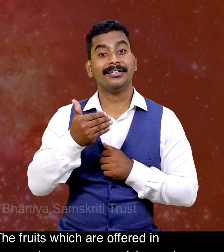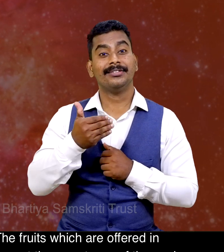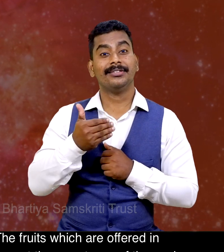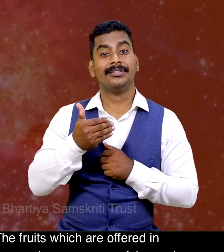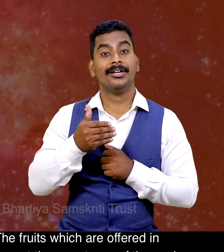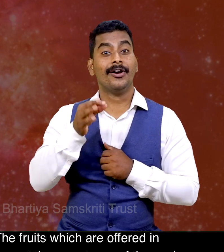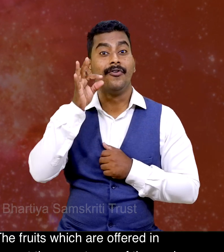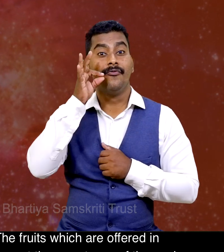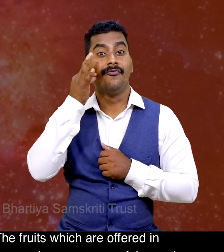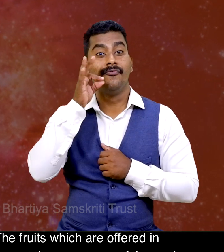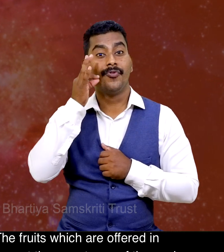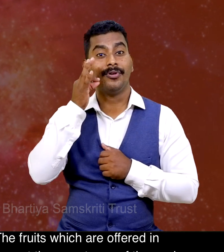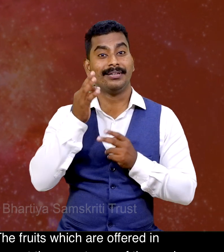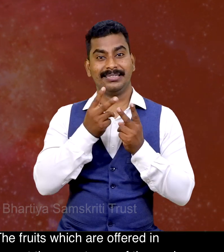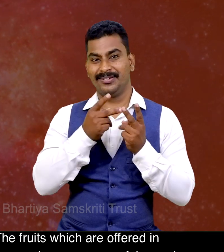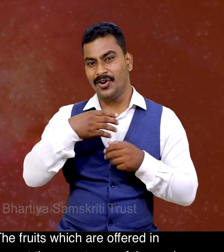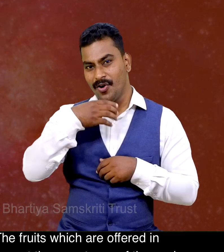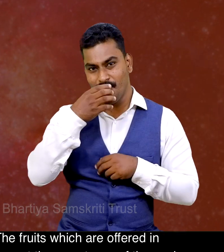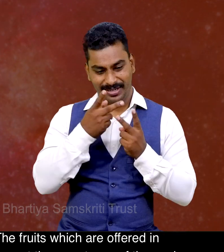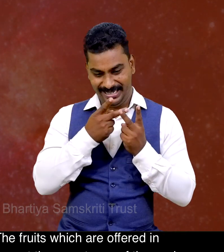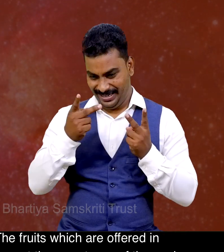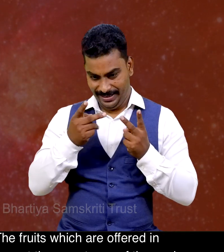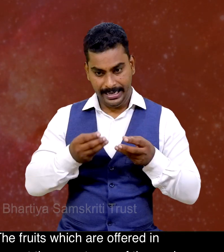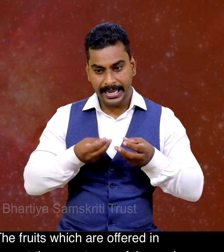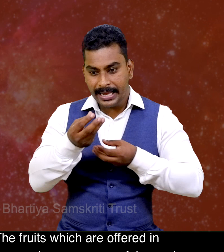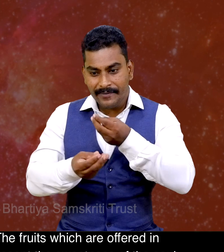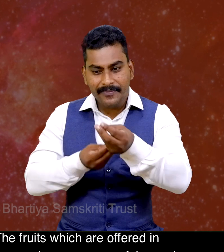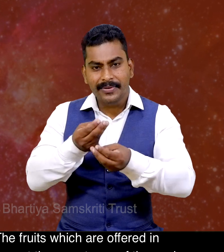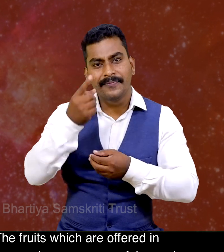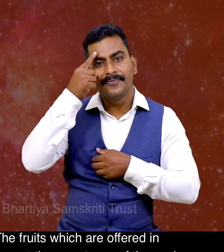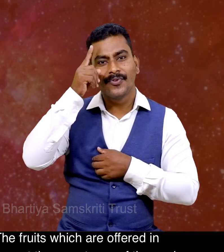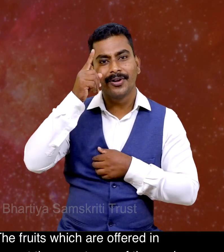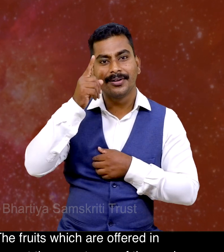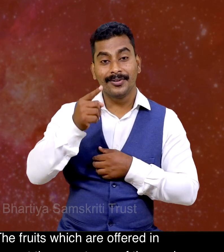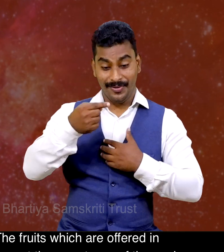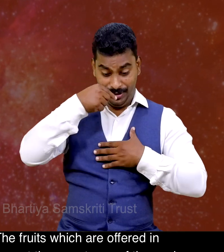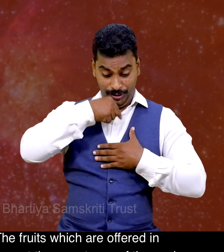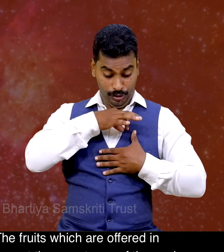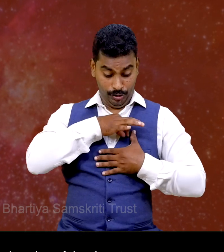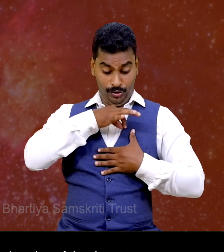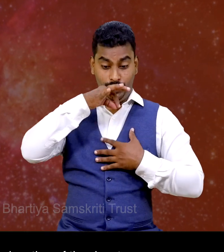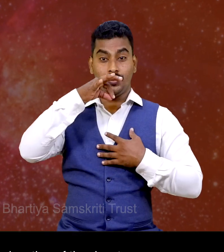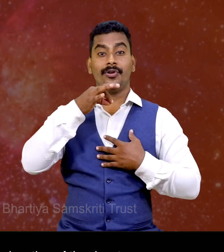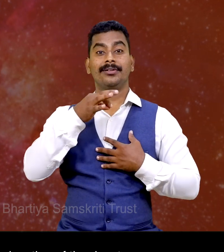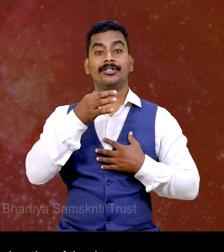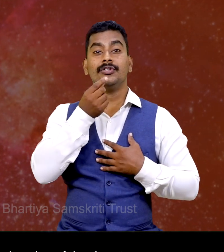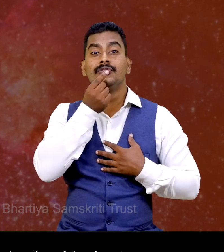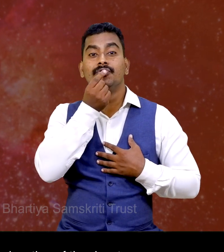The fruits which are offered in worship represent the sweetness of the soul or the devotion of the